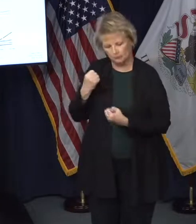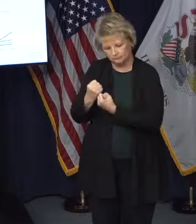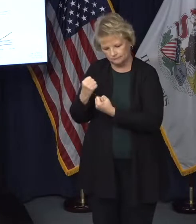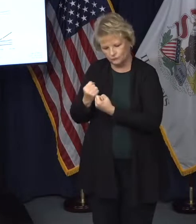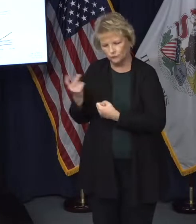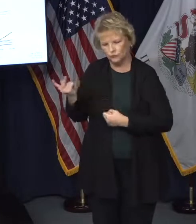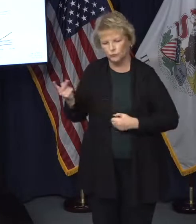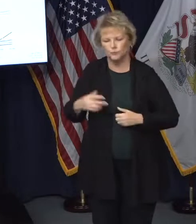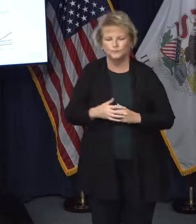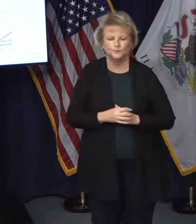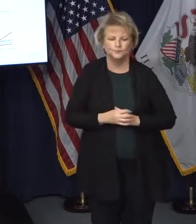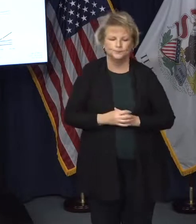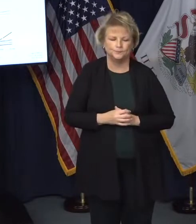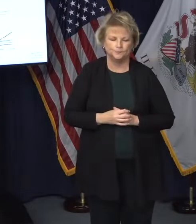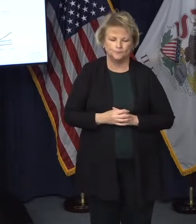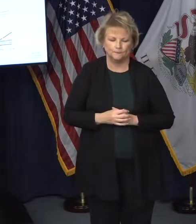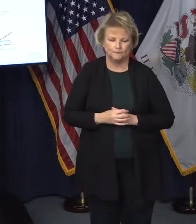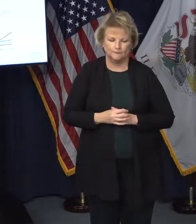you both.